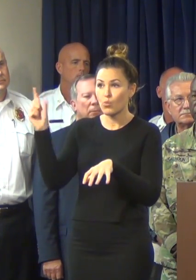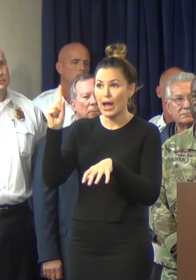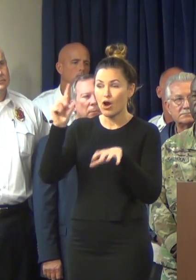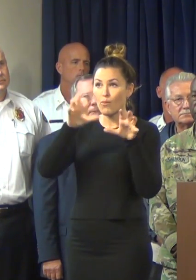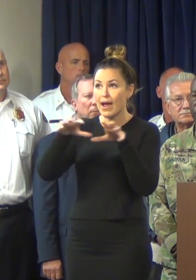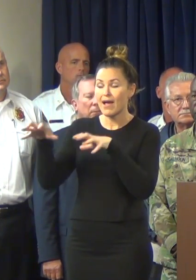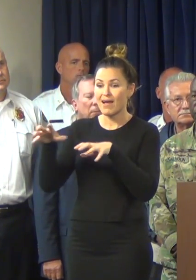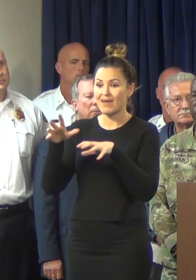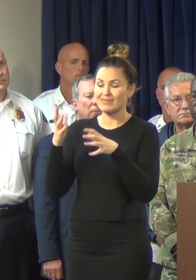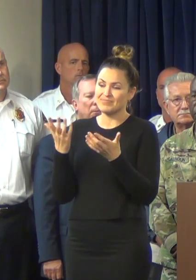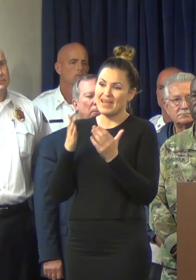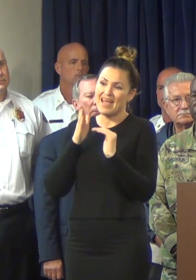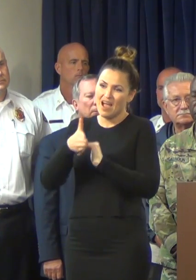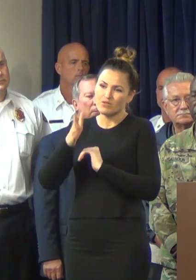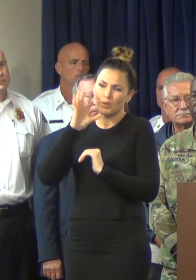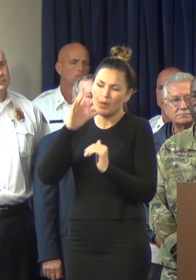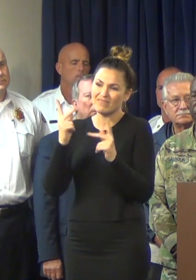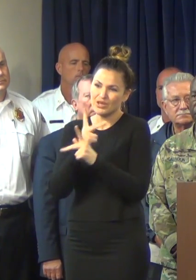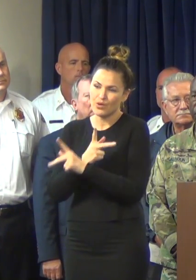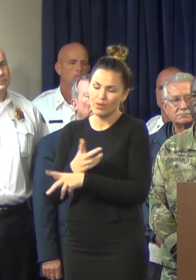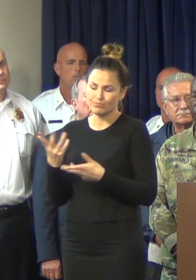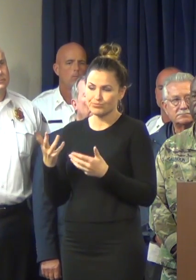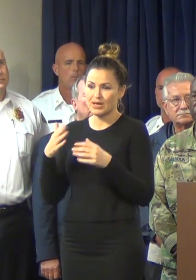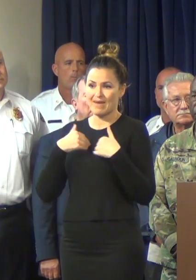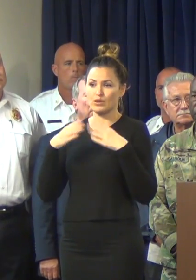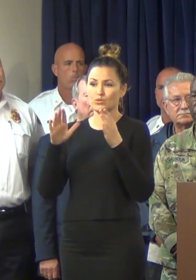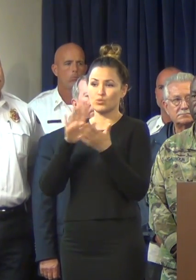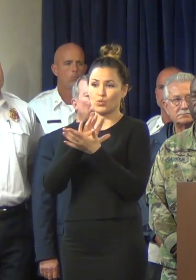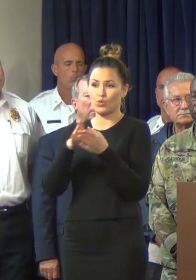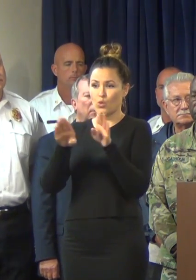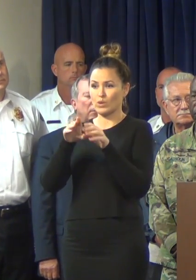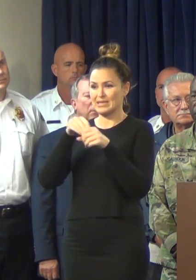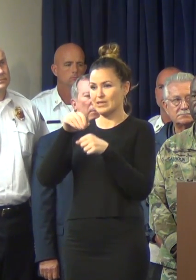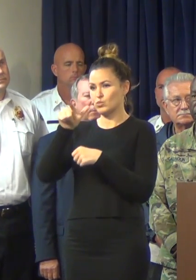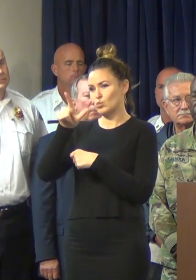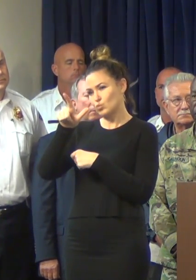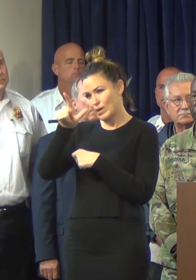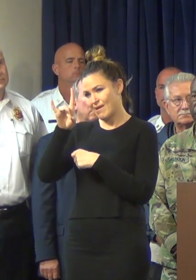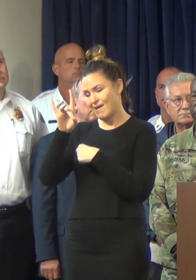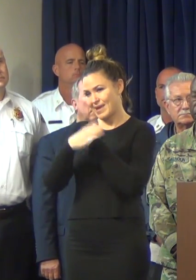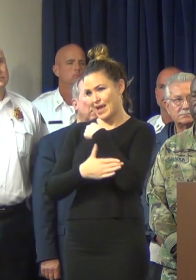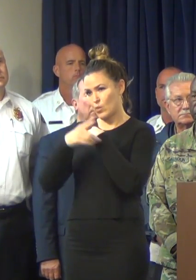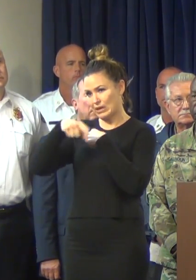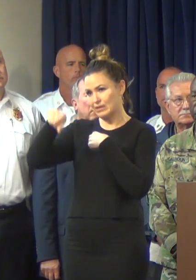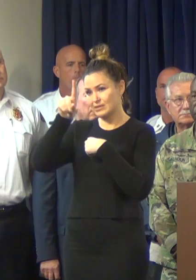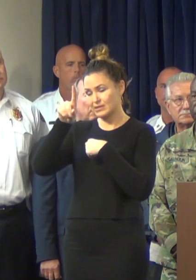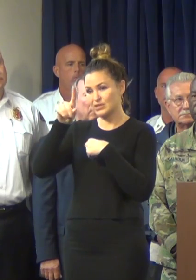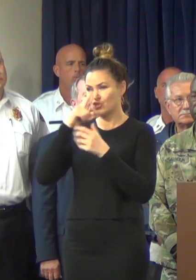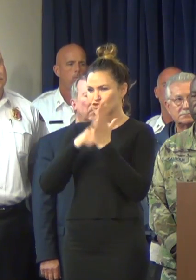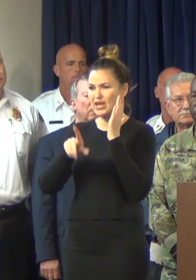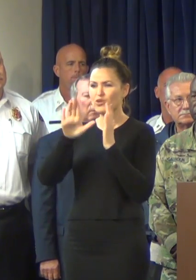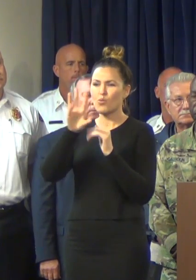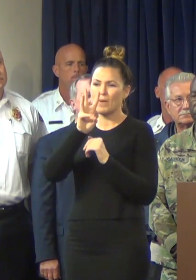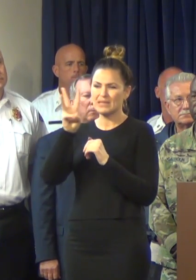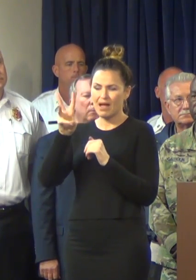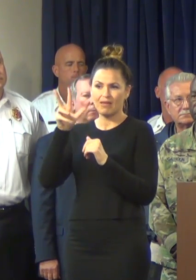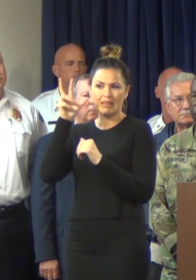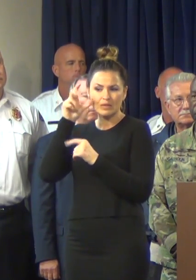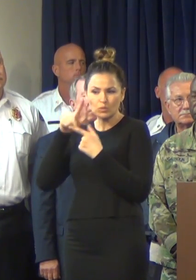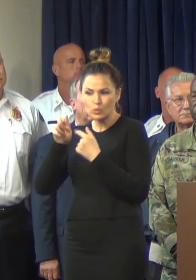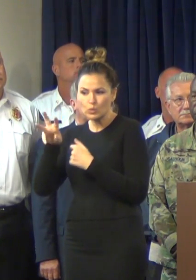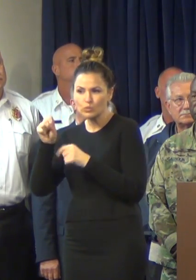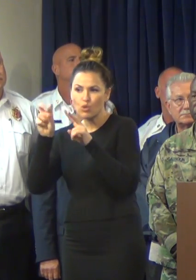fact that we'll figure these things out. There are school closures in 28 counties along Florida's East Coast. Check your district's website and listen to the